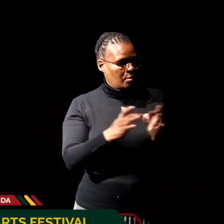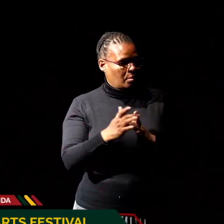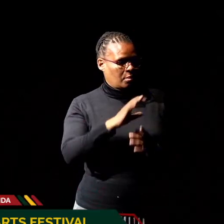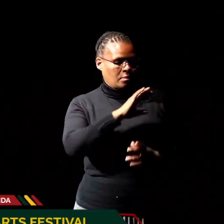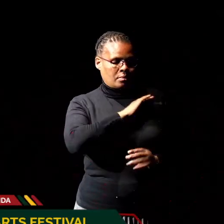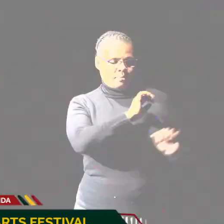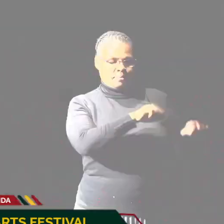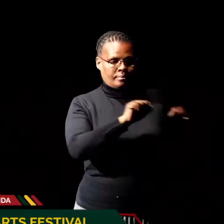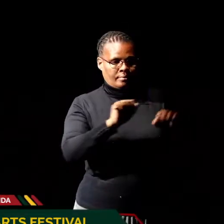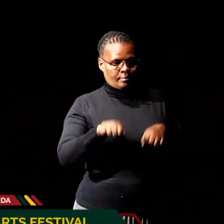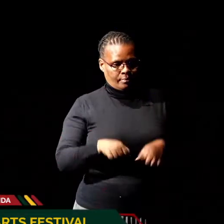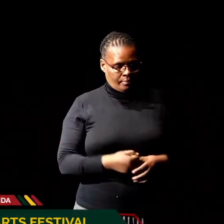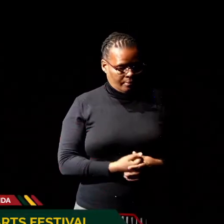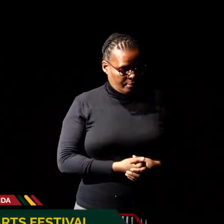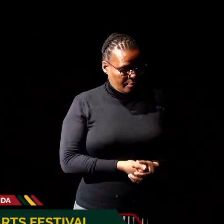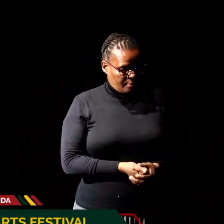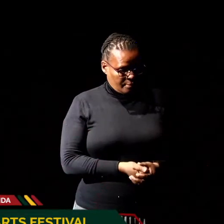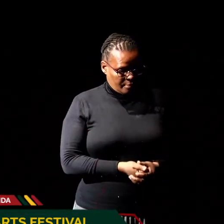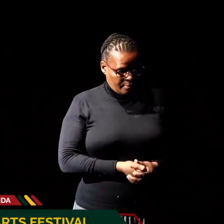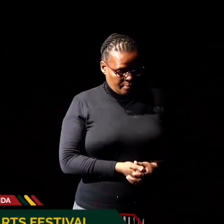Christ. Amen. Amen.